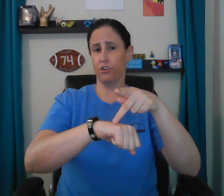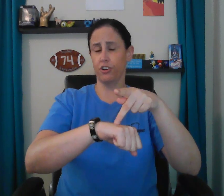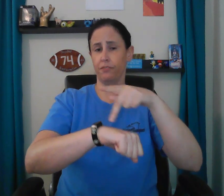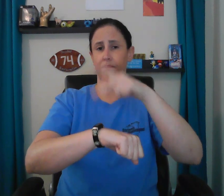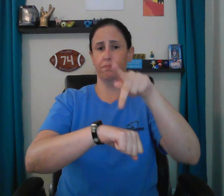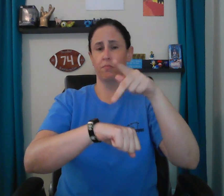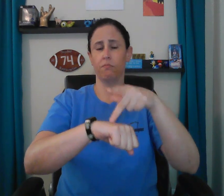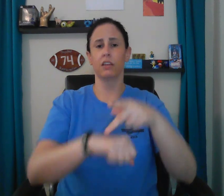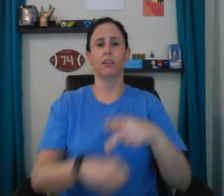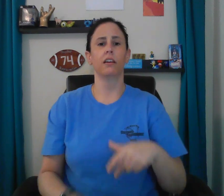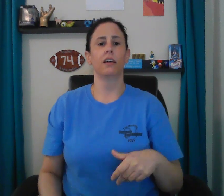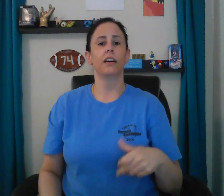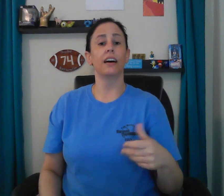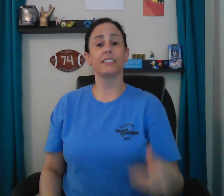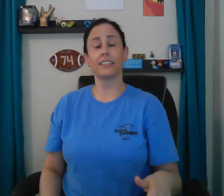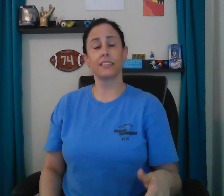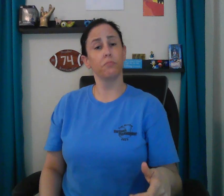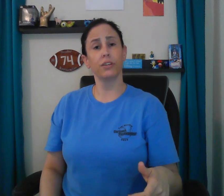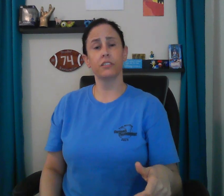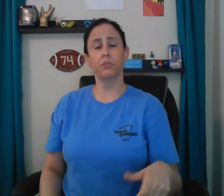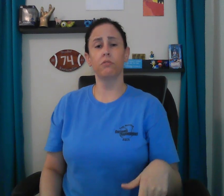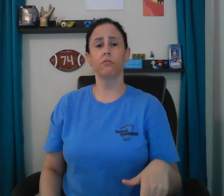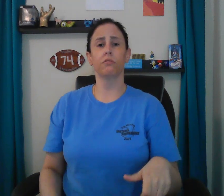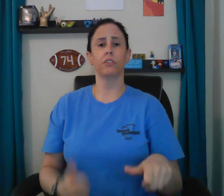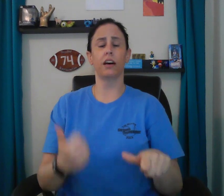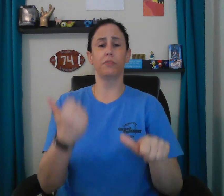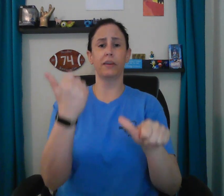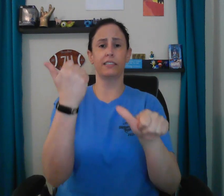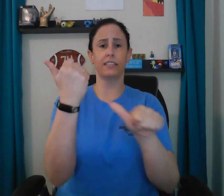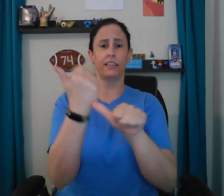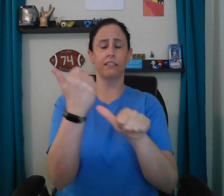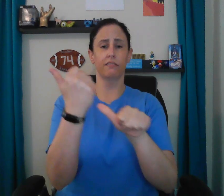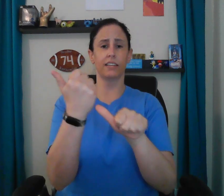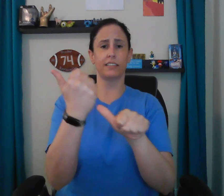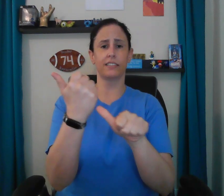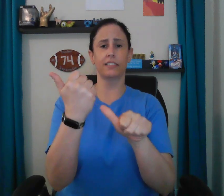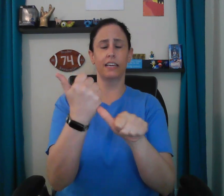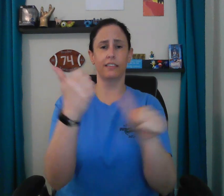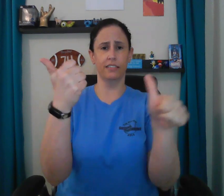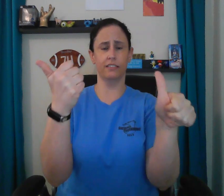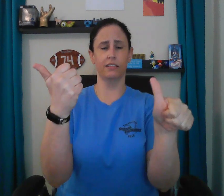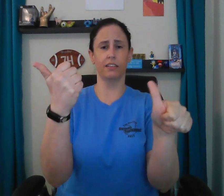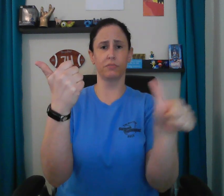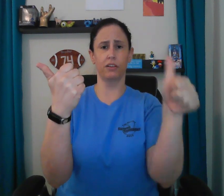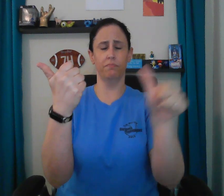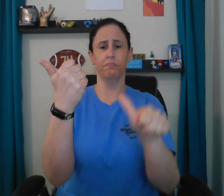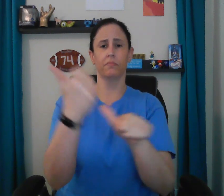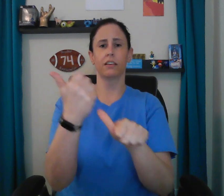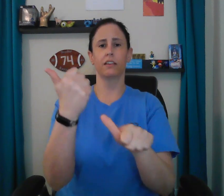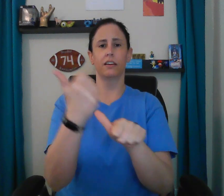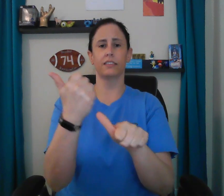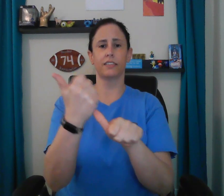marker. Assistant principal, you might see assistant like this, thumbs up,